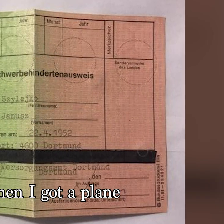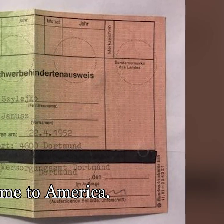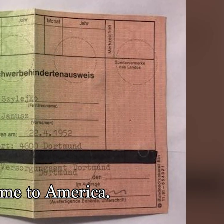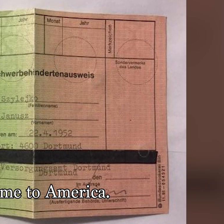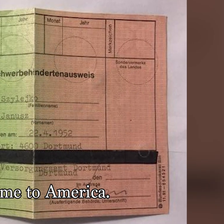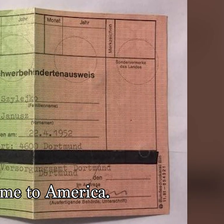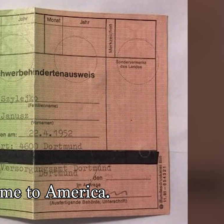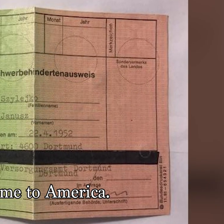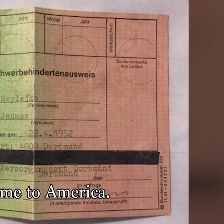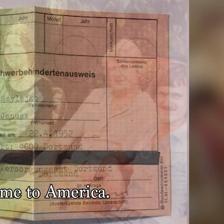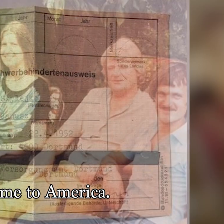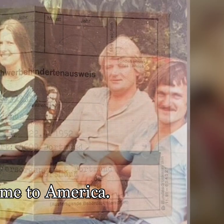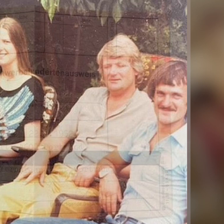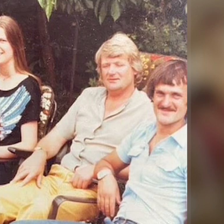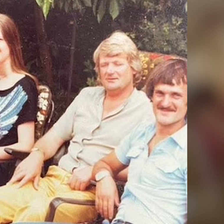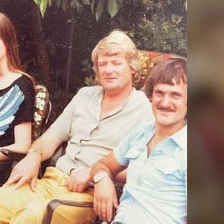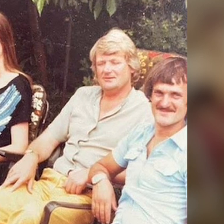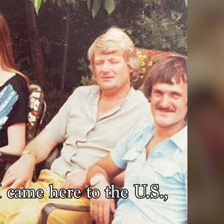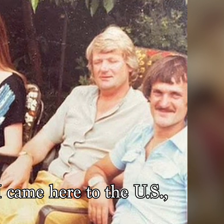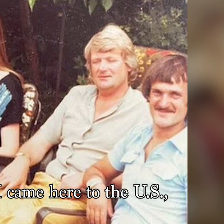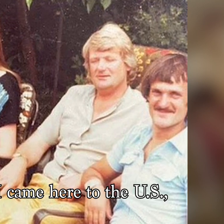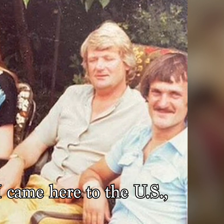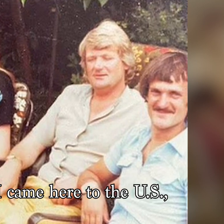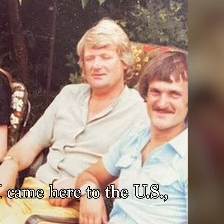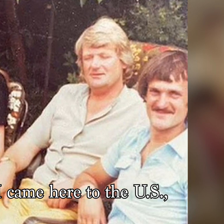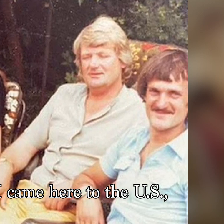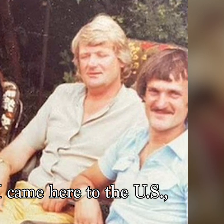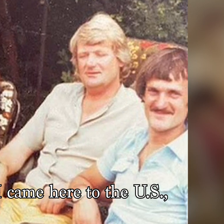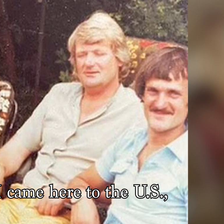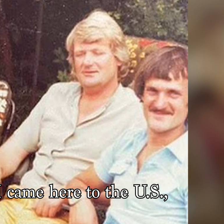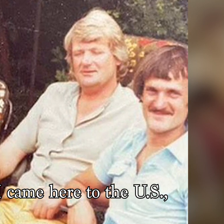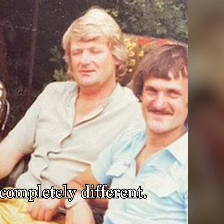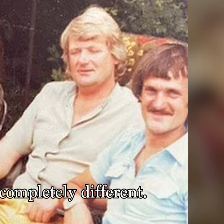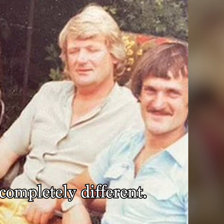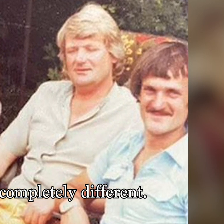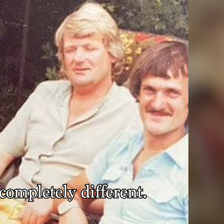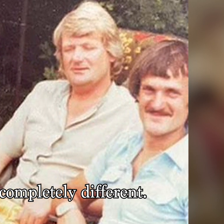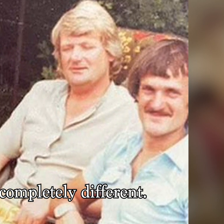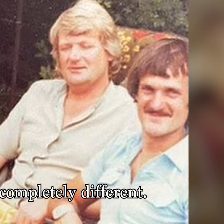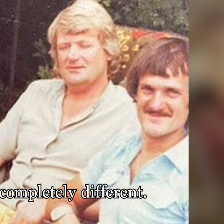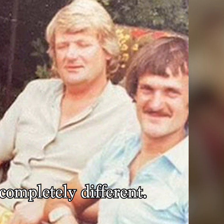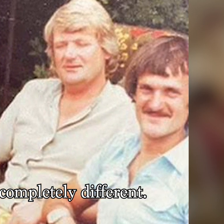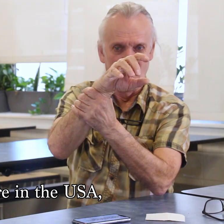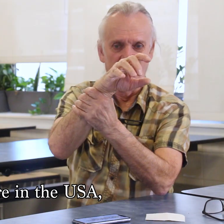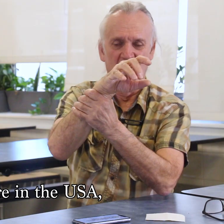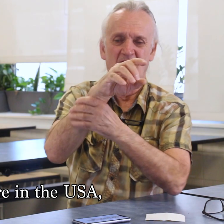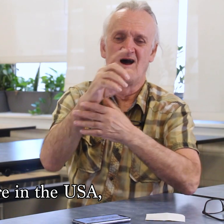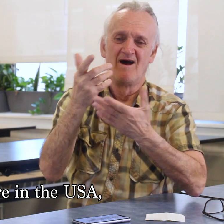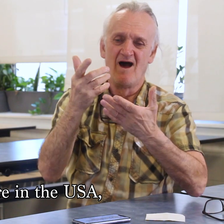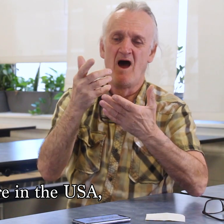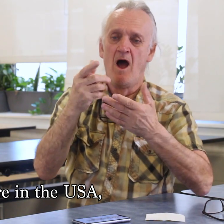to come to America. Then when I came here to the U.S., it was all completely different. Here in the USA,